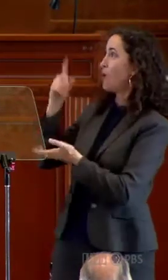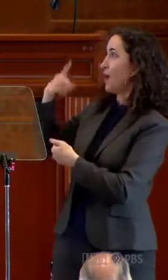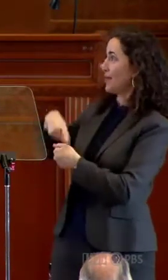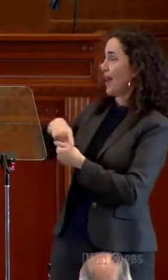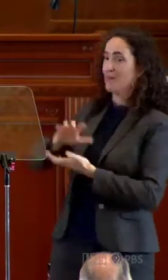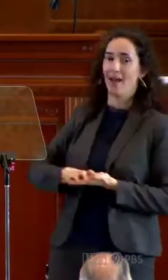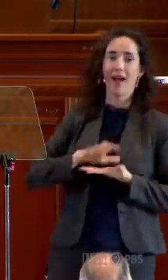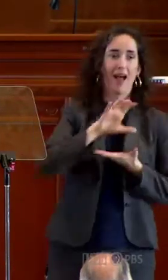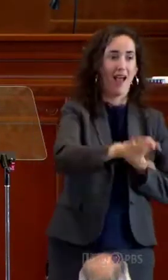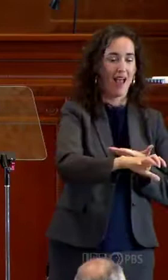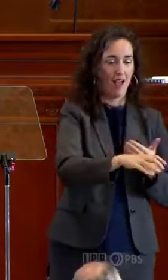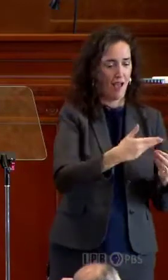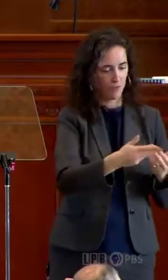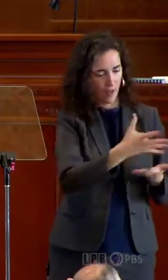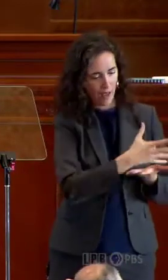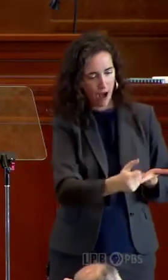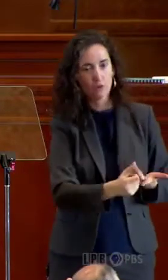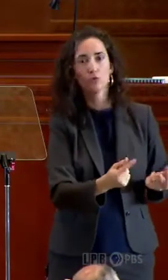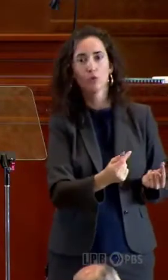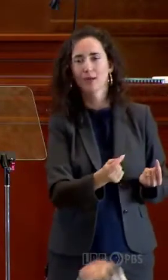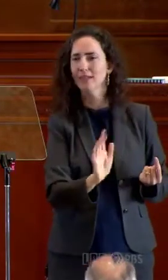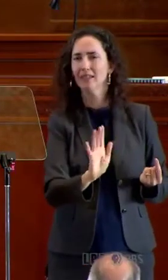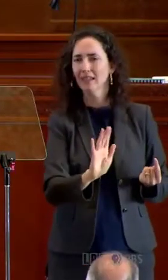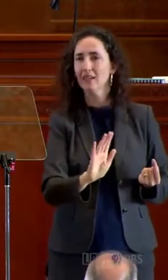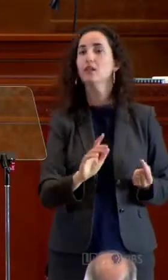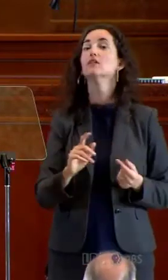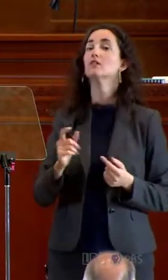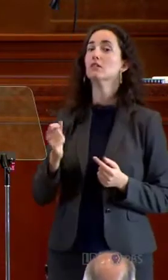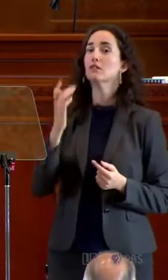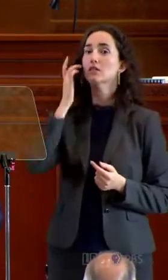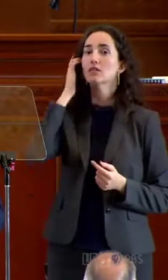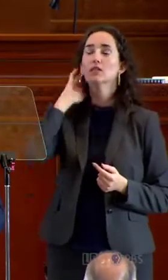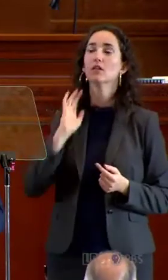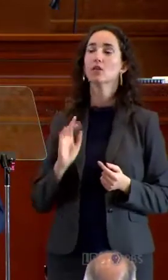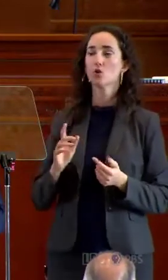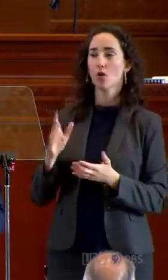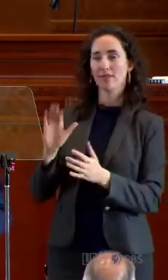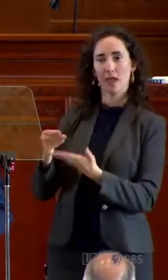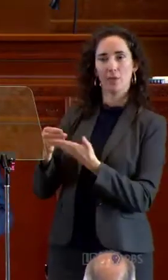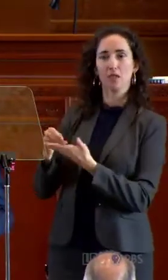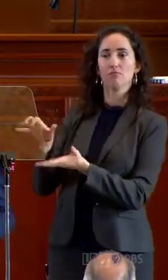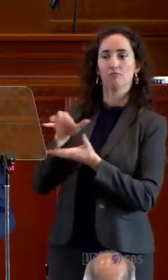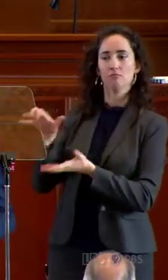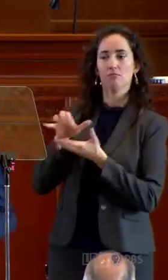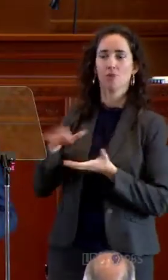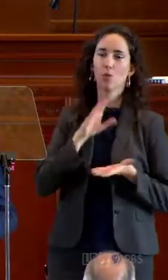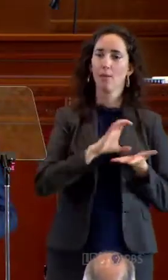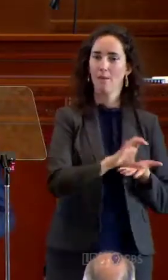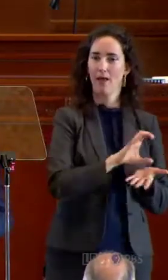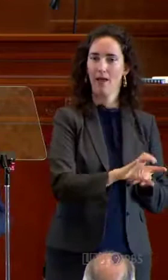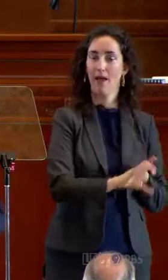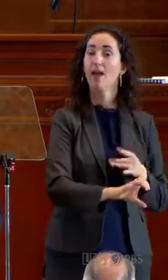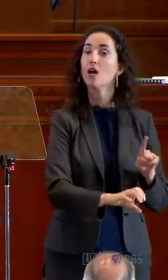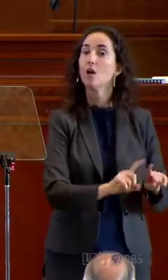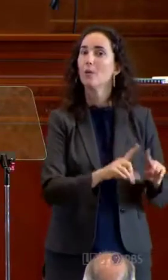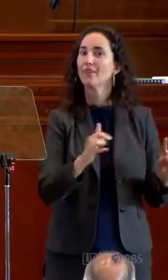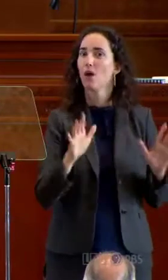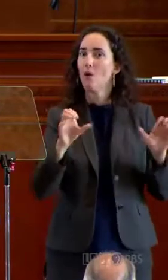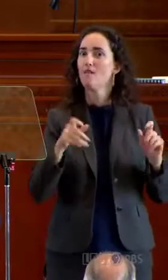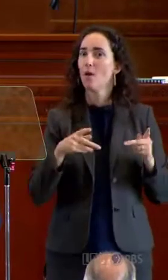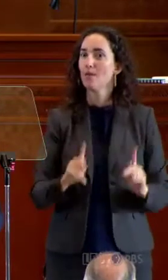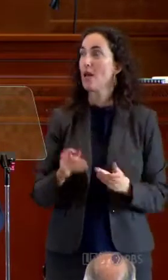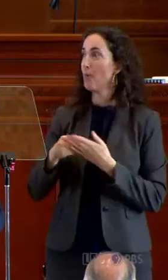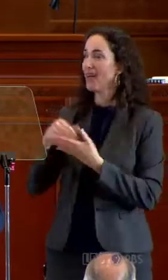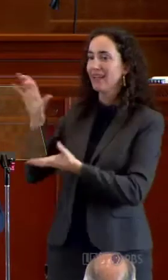fund these investments. But we do have a momentous opportunity this year to commit one-time dollars to